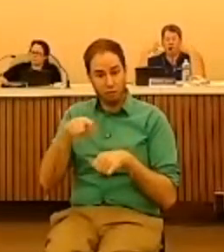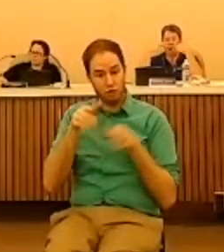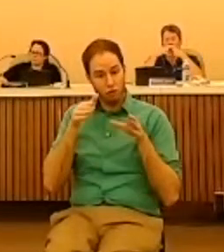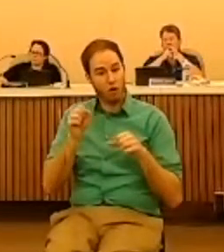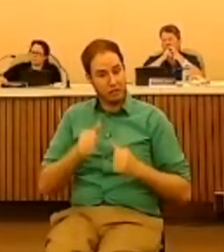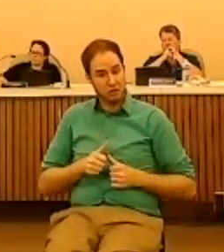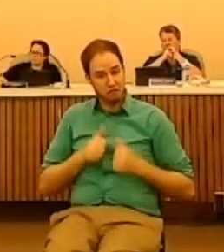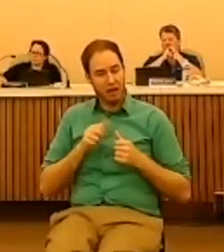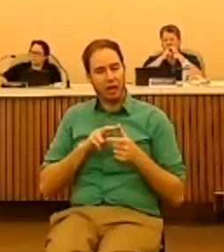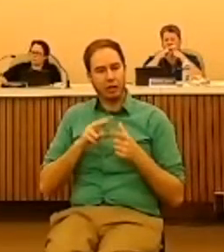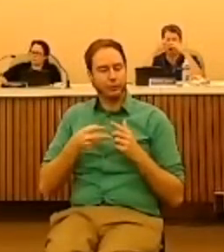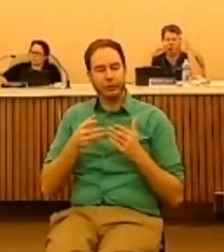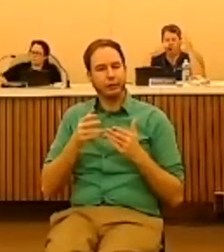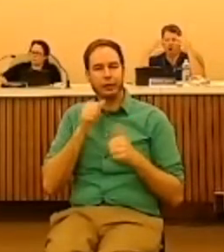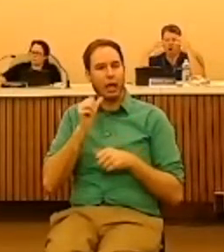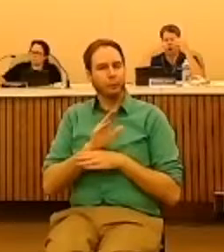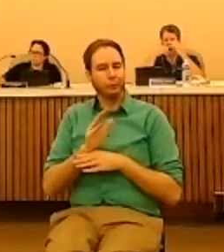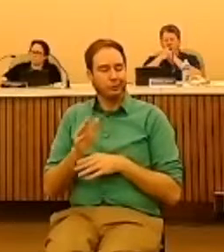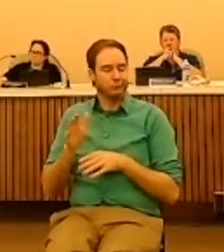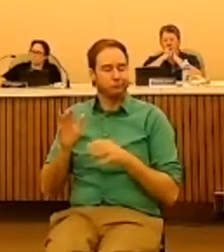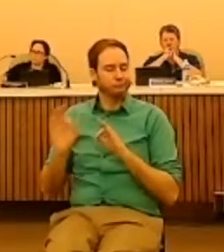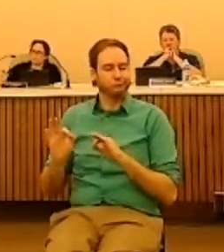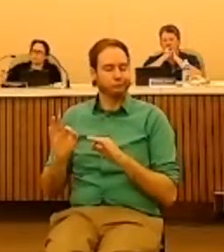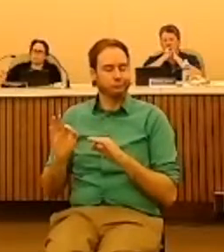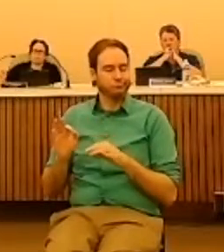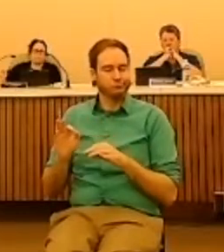off-peak traffic. That's just so.